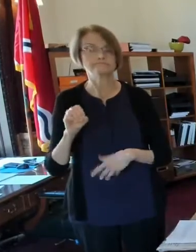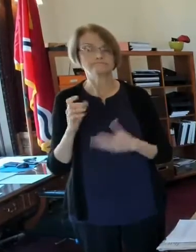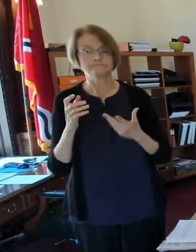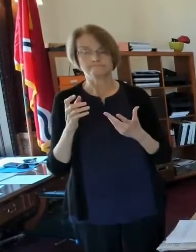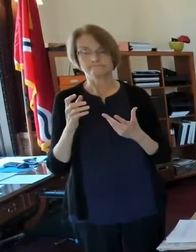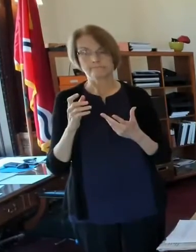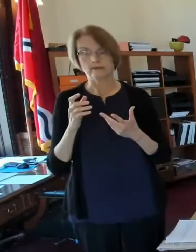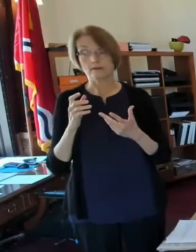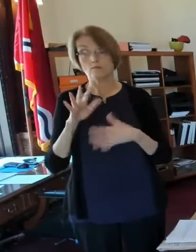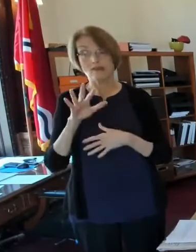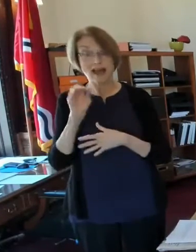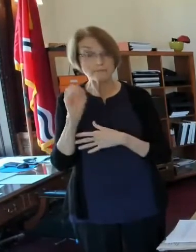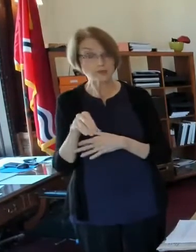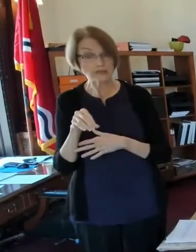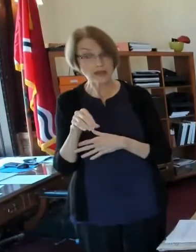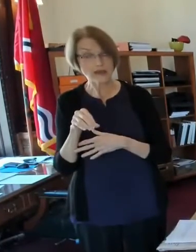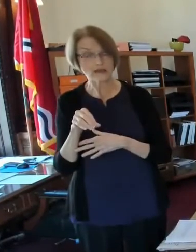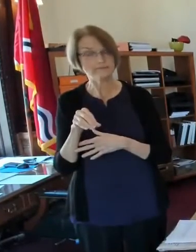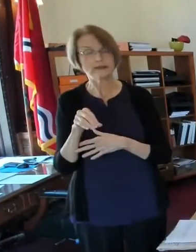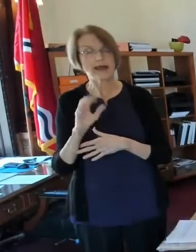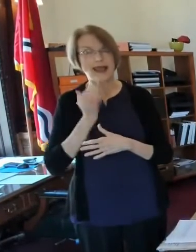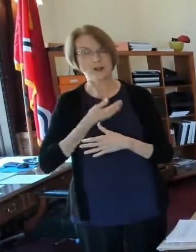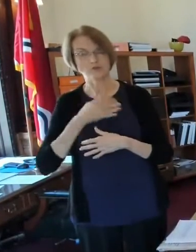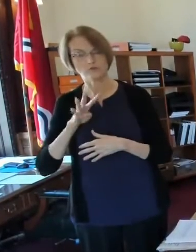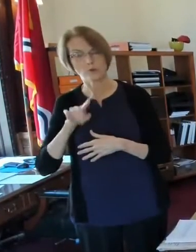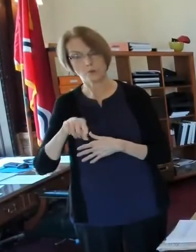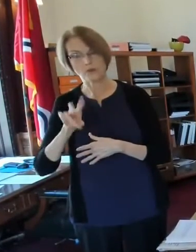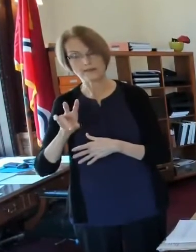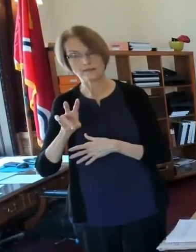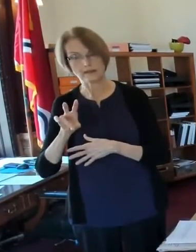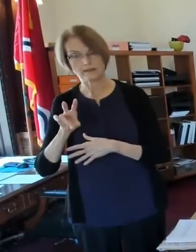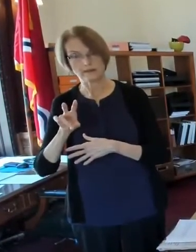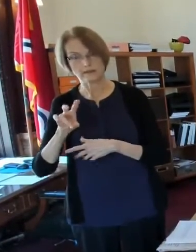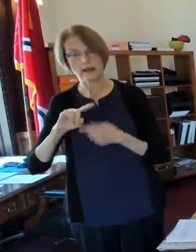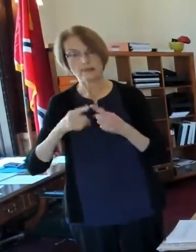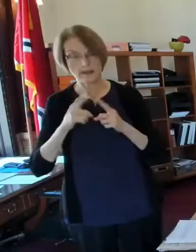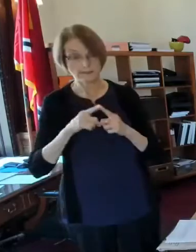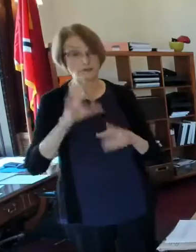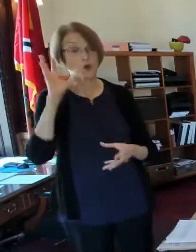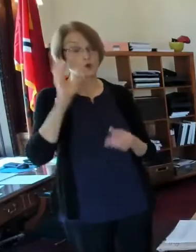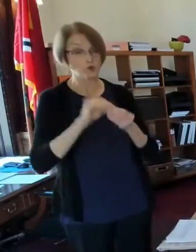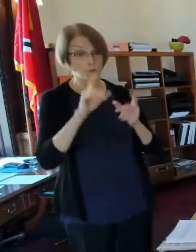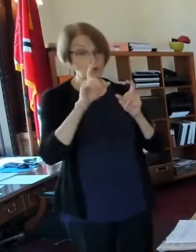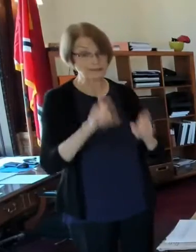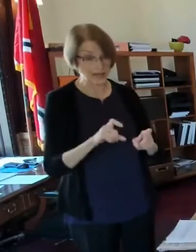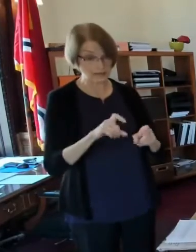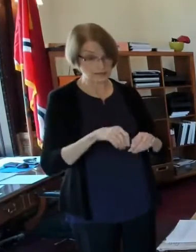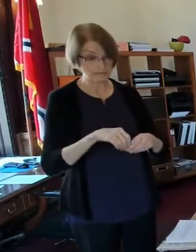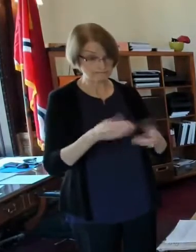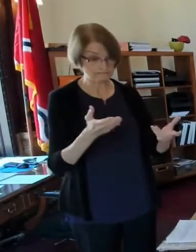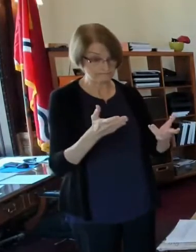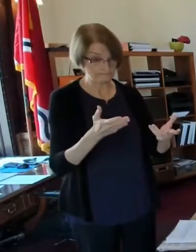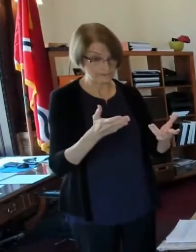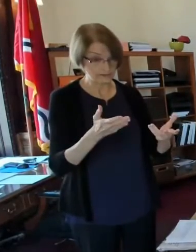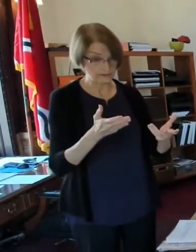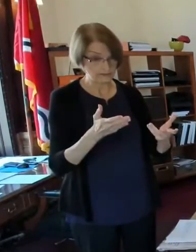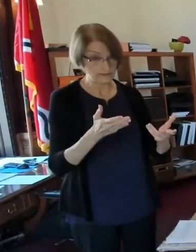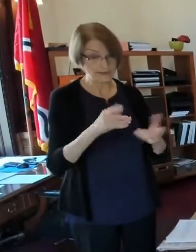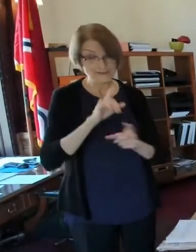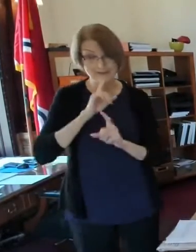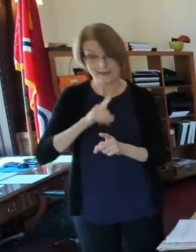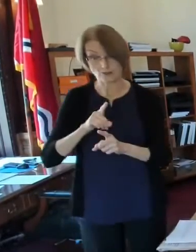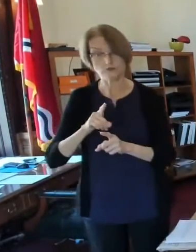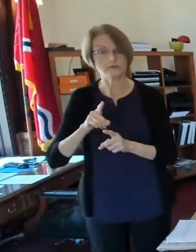about 4.7 today, percent of the case of the tests given, 5% are coming back